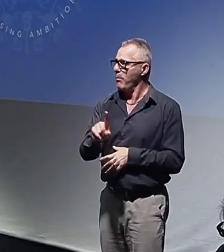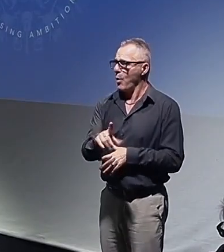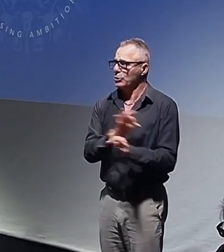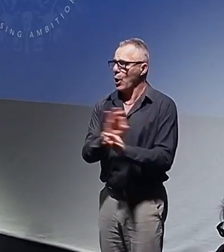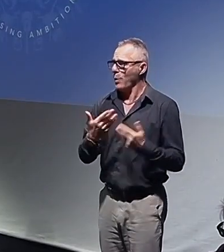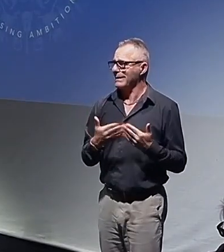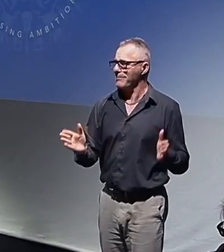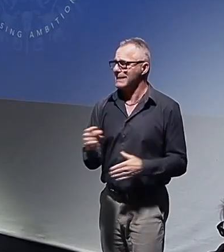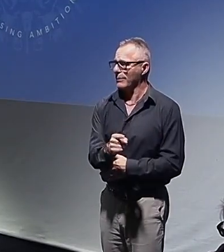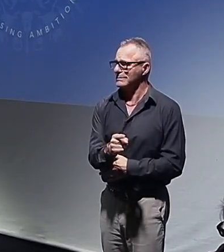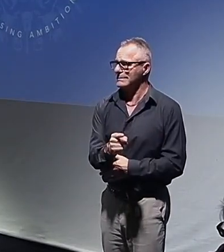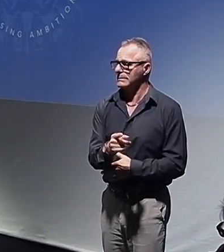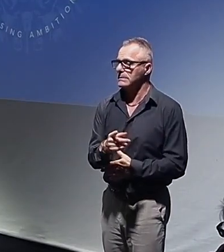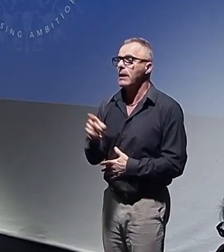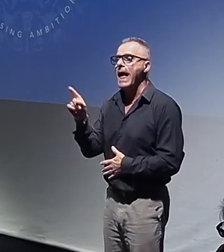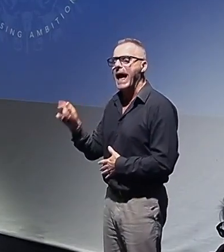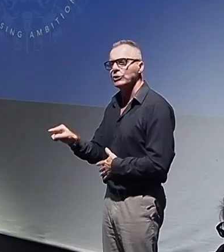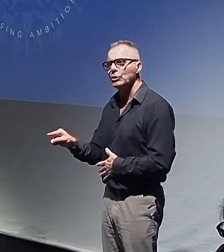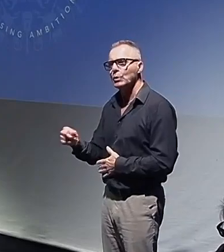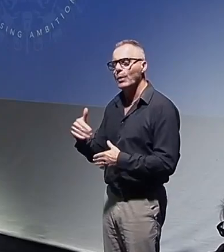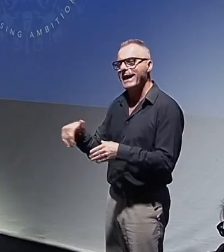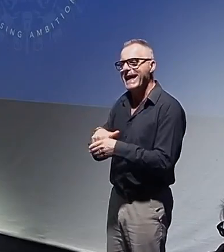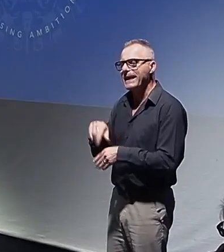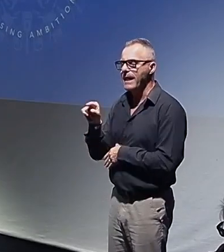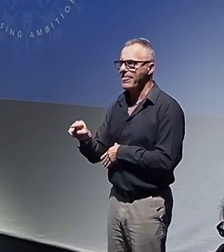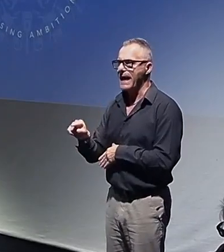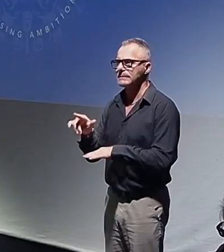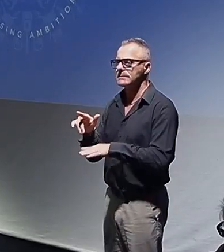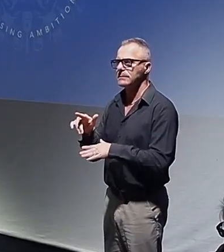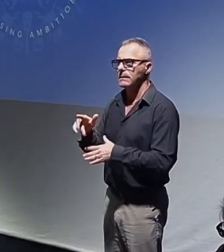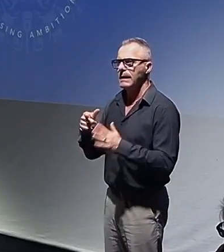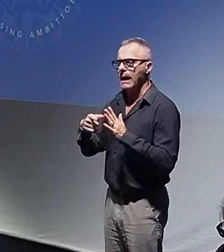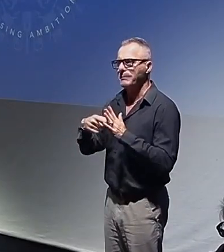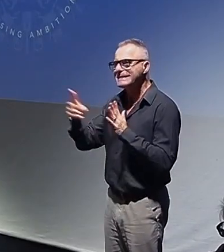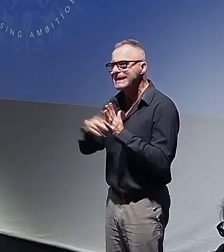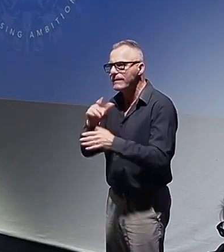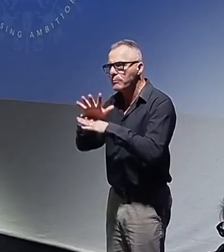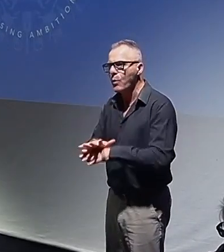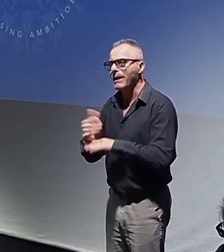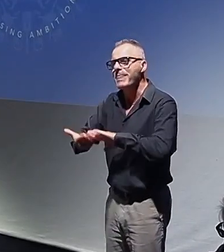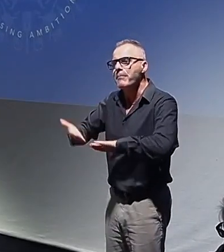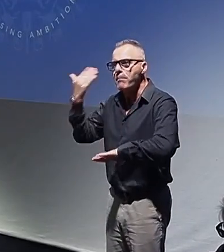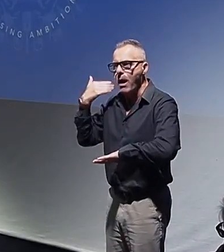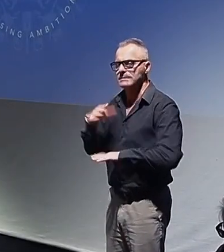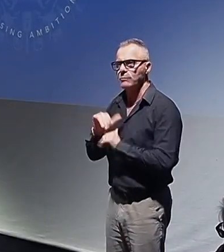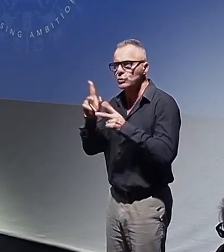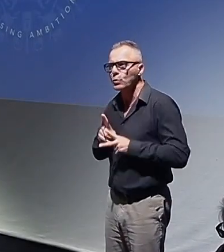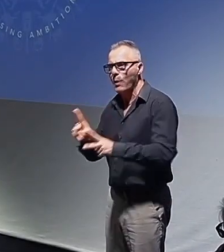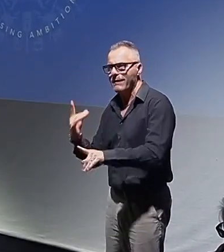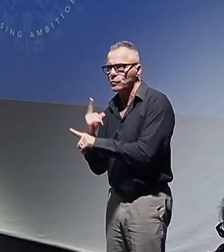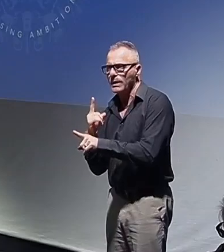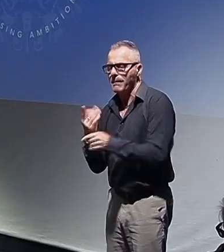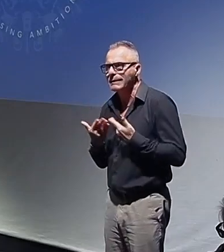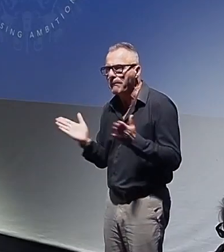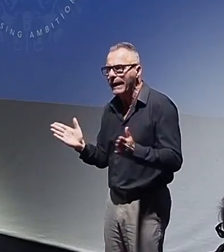out. And actually, of course, you were in the past, which I thought was a great actual way of talking about that story. So